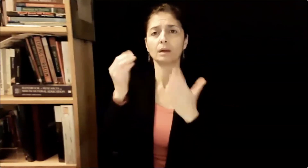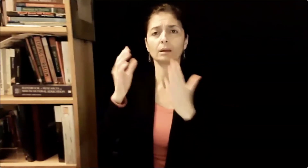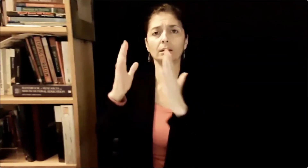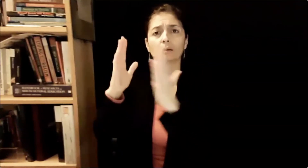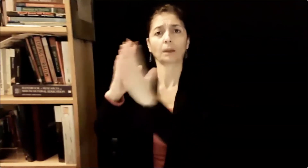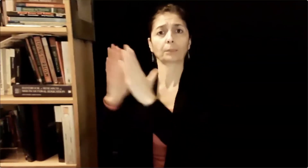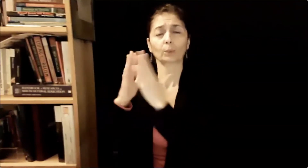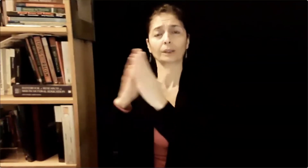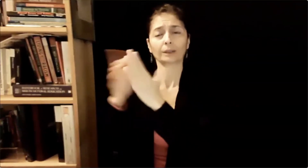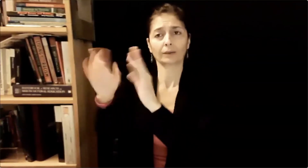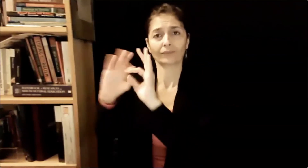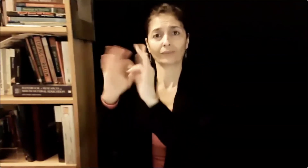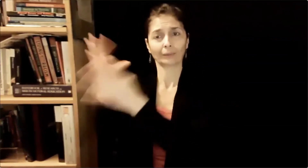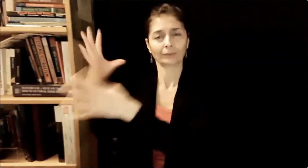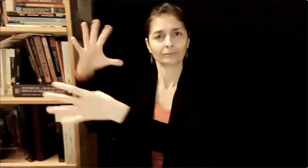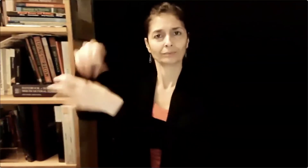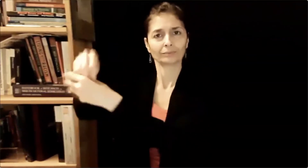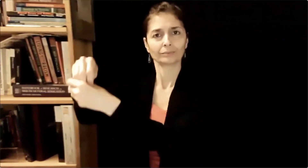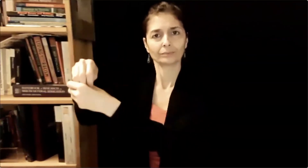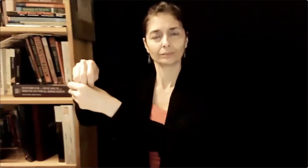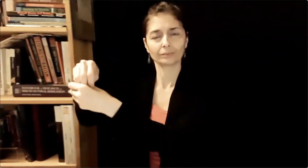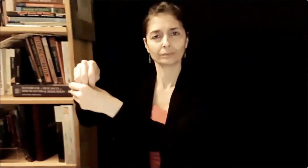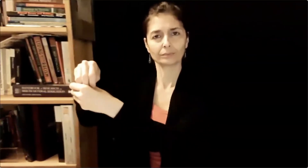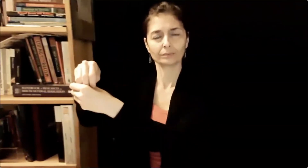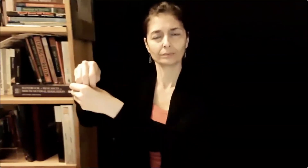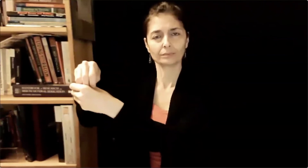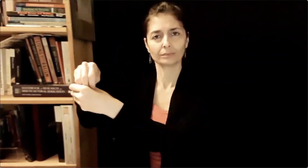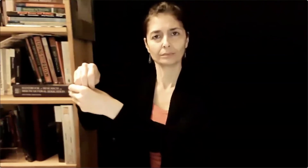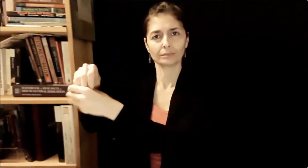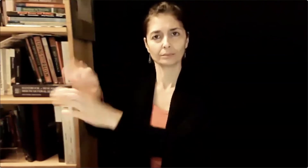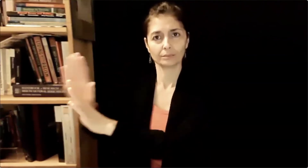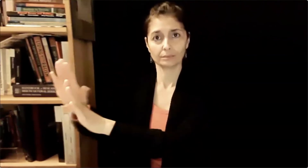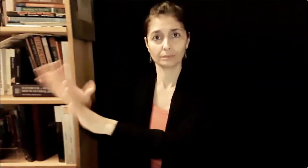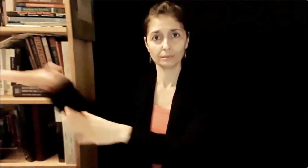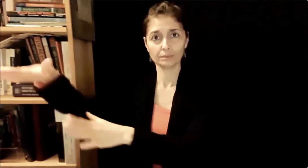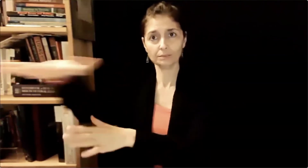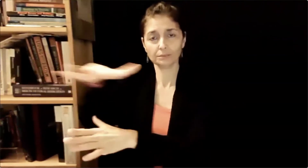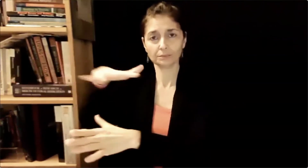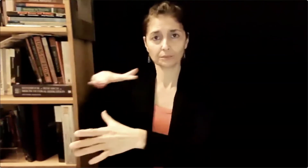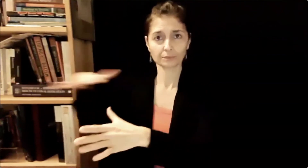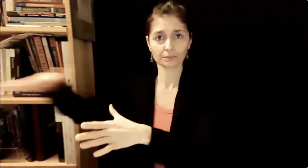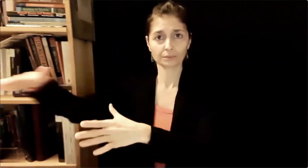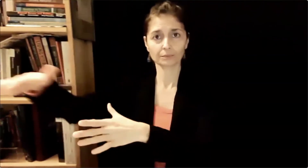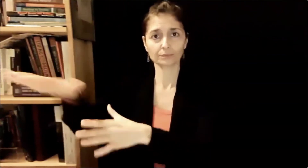resources, and the communities that the families belong to. All of that.